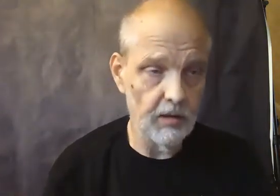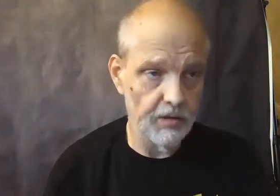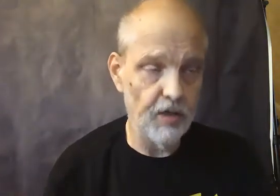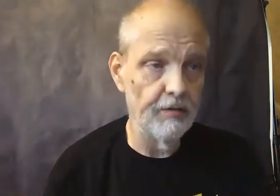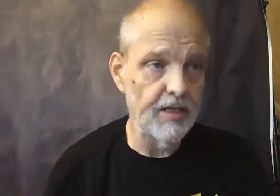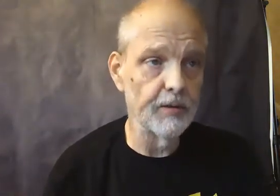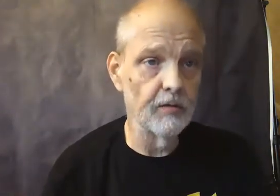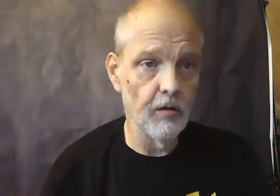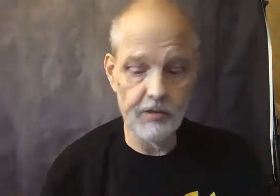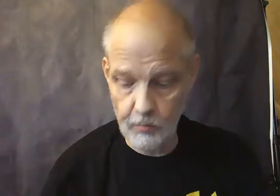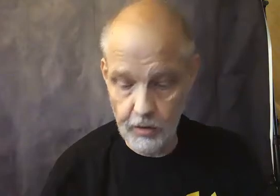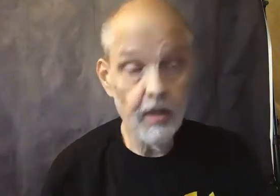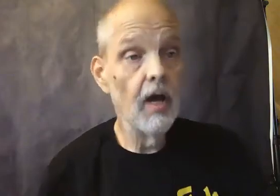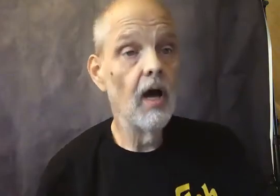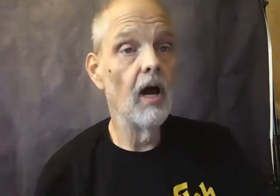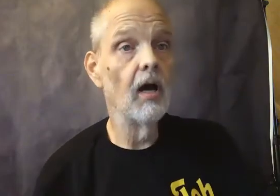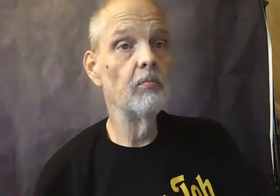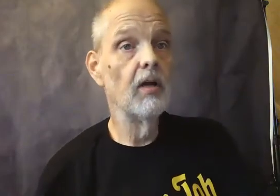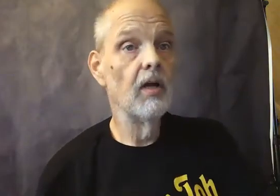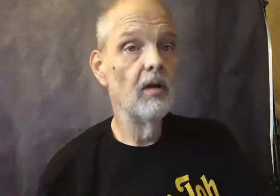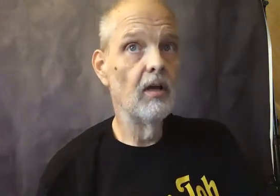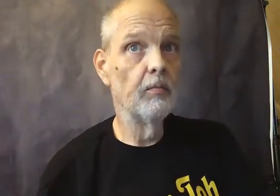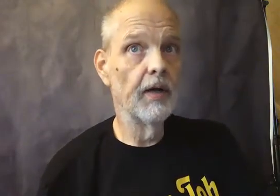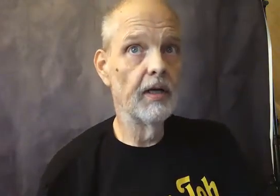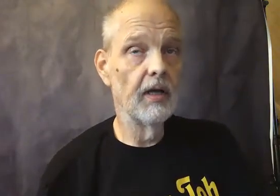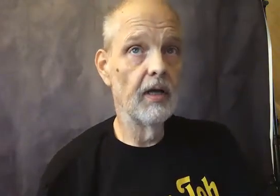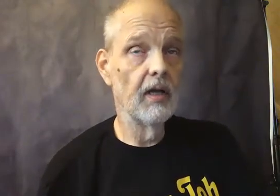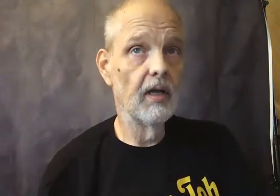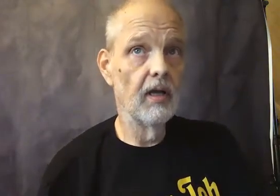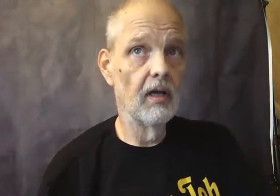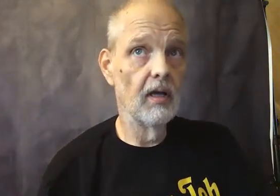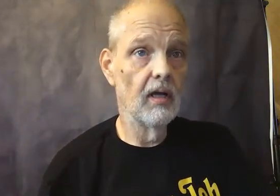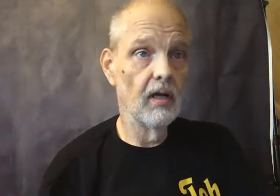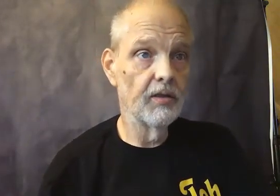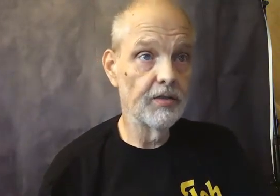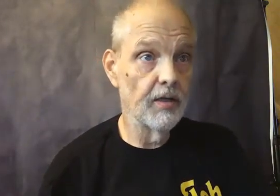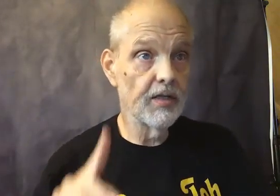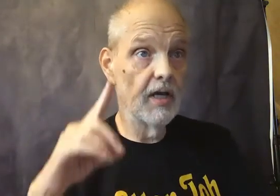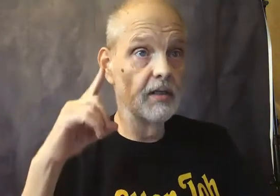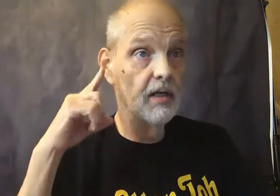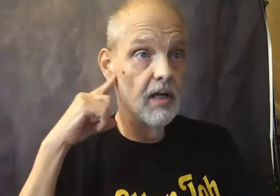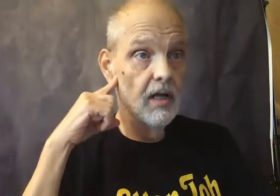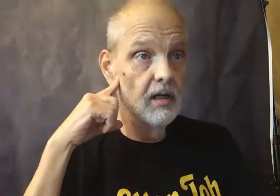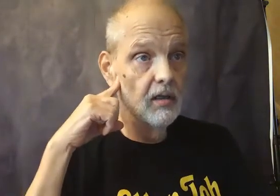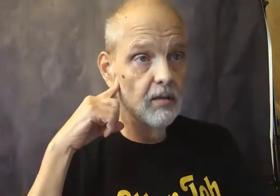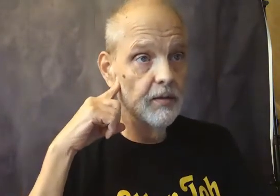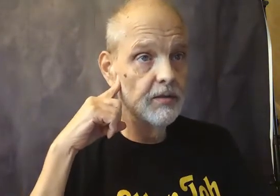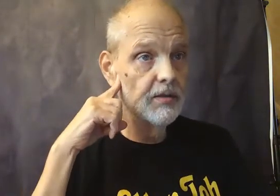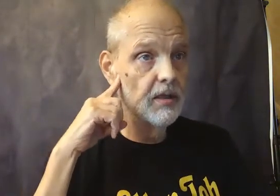It's generally accepted across the board. But there's another sign that means